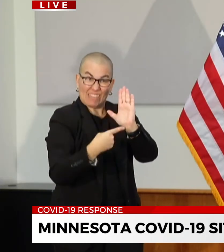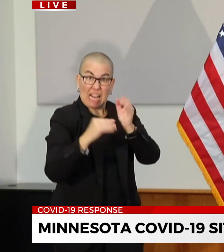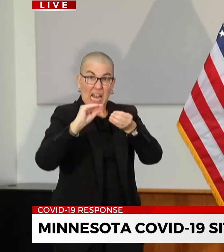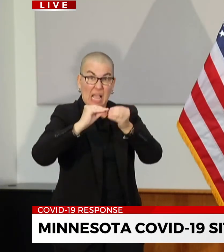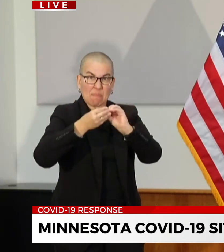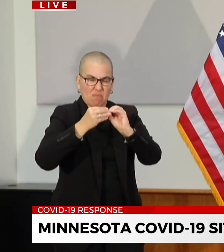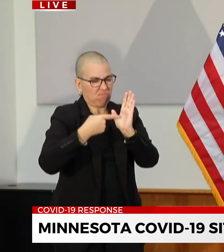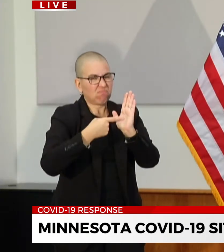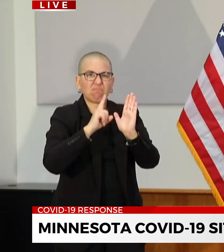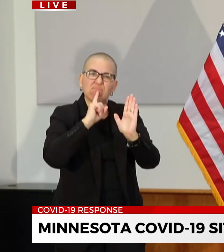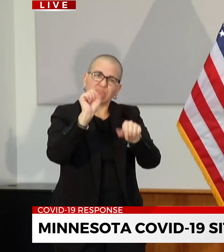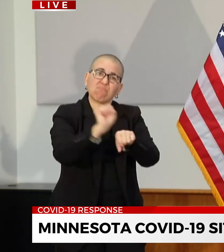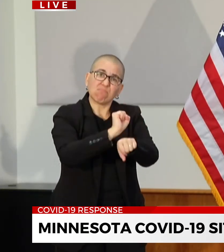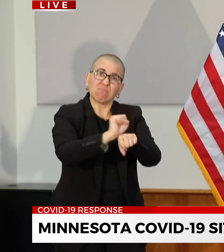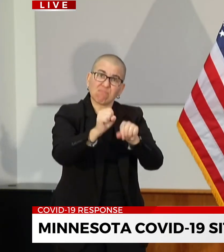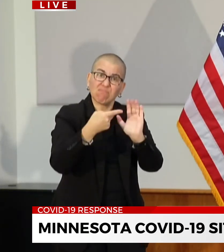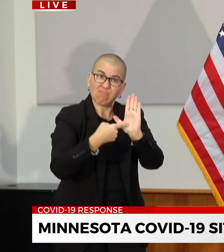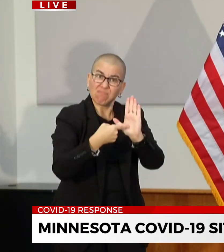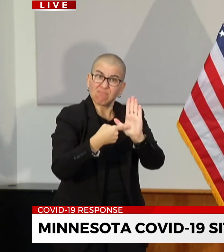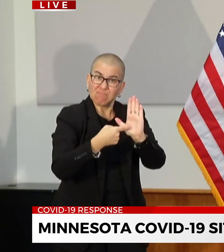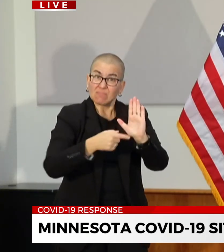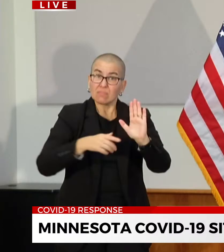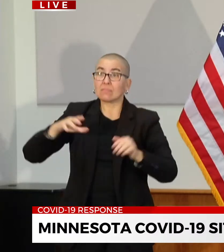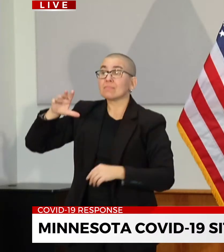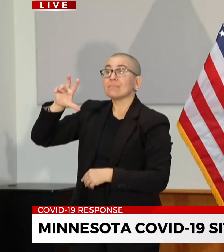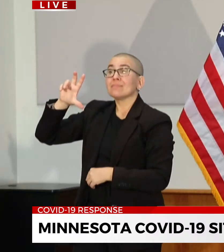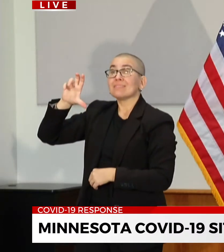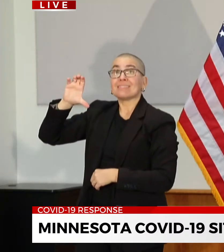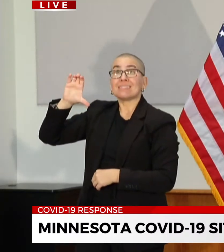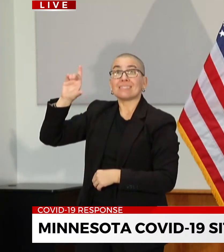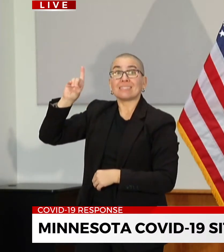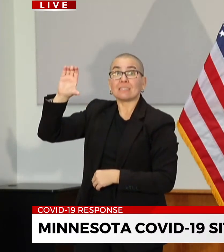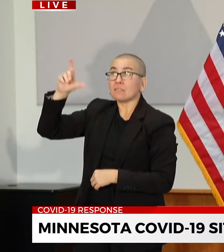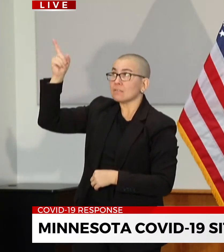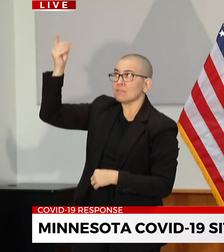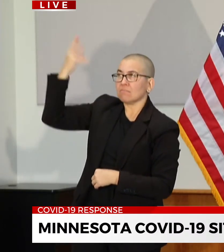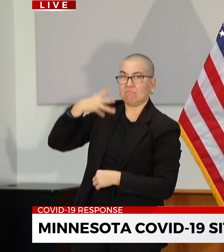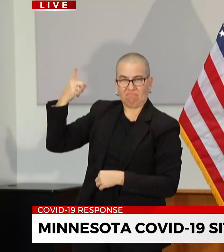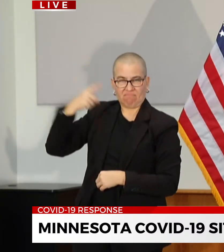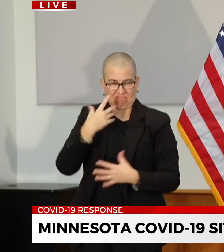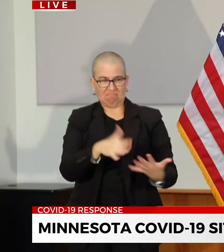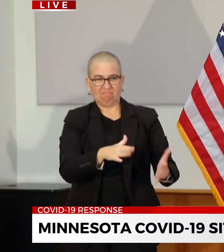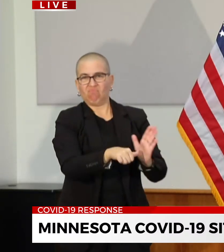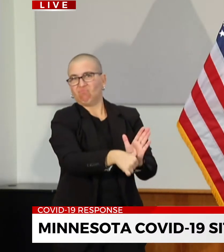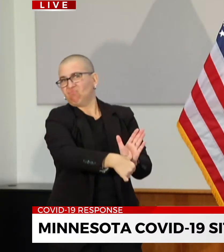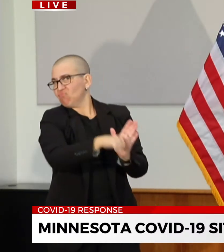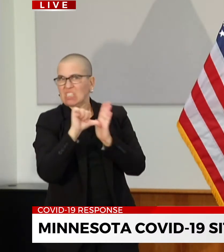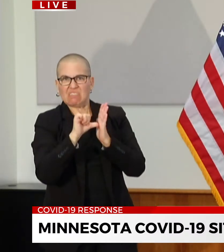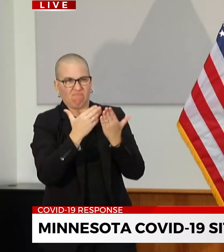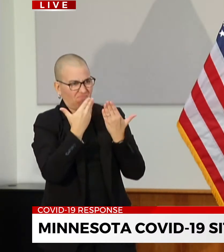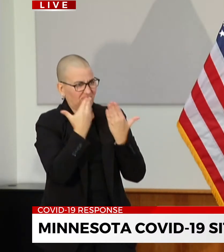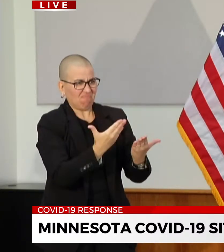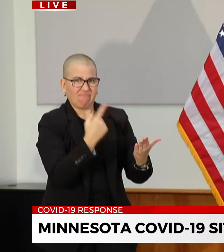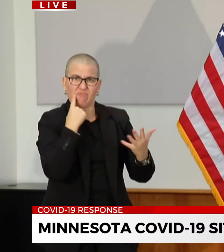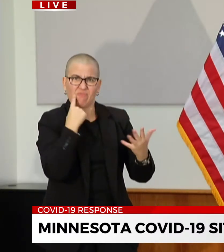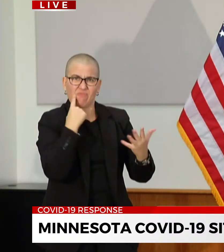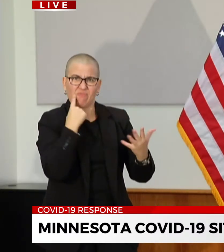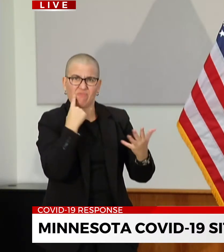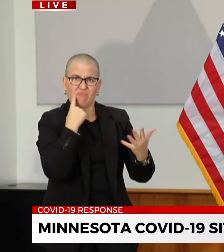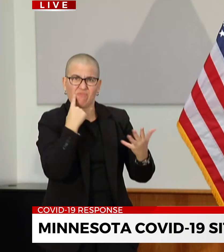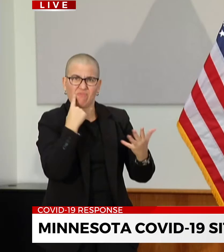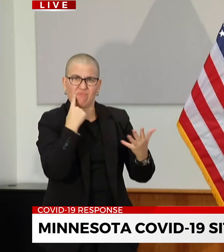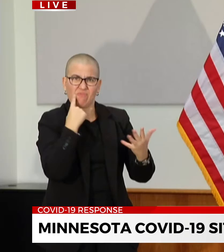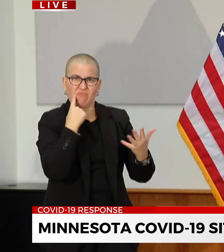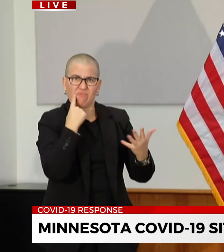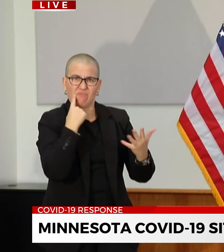party of being good data, now it doesn't necessarily mean that we've used the data to make all of the right decisions, because the data won't make